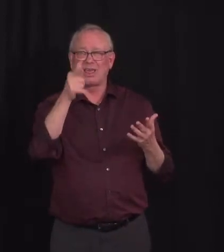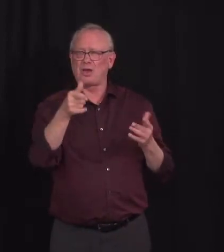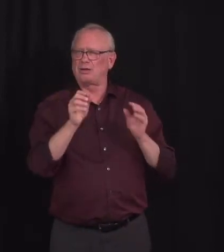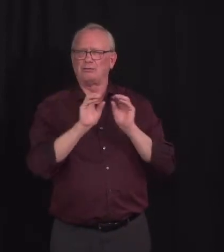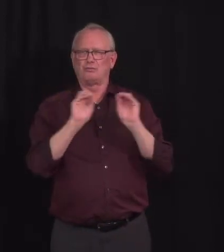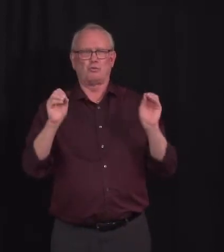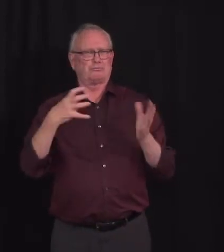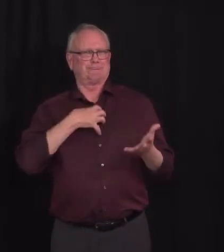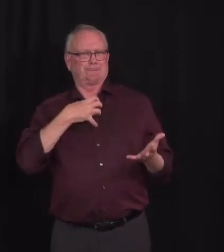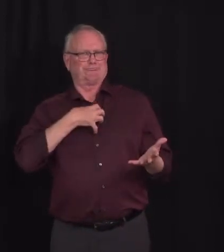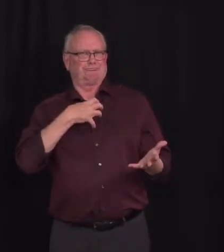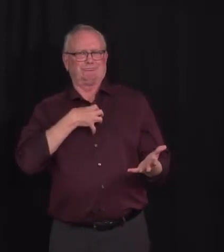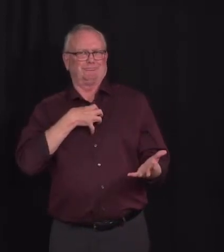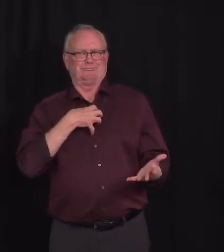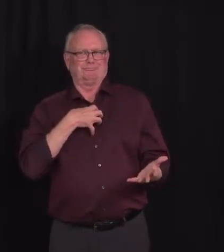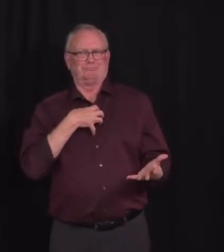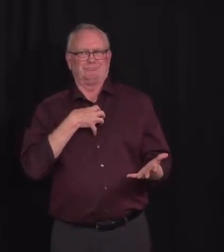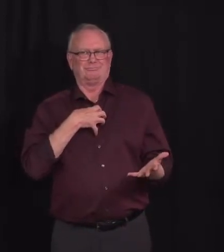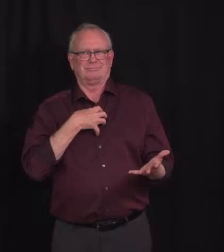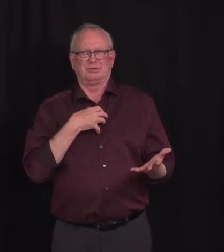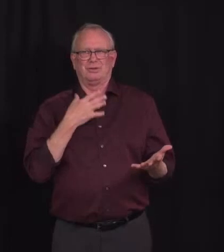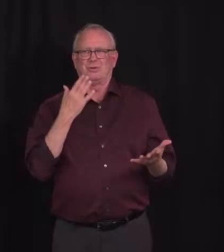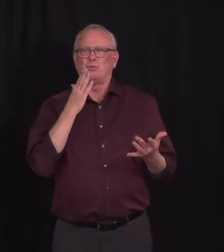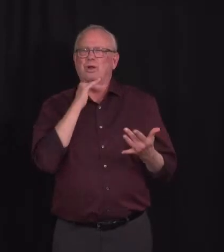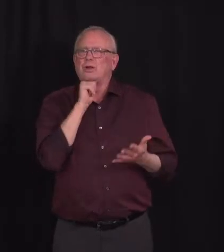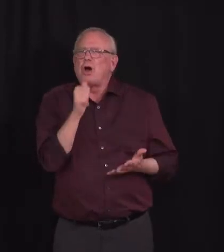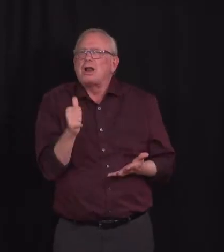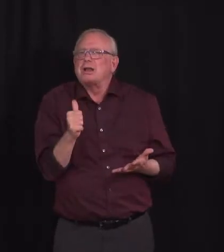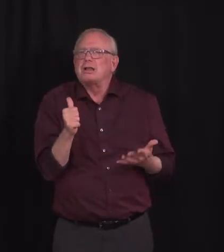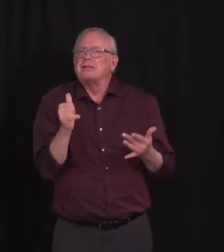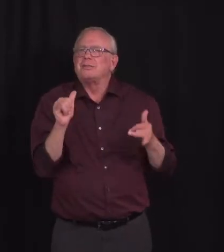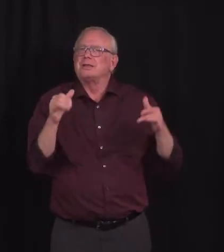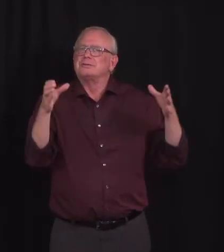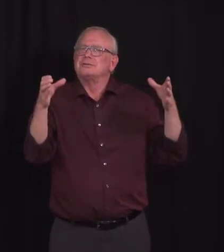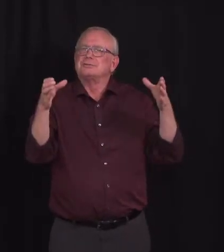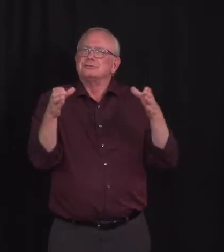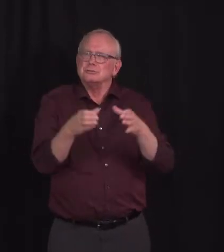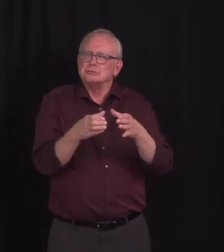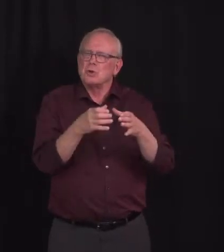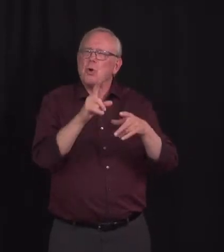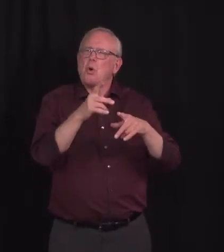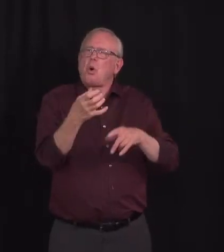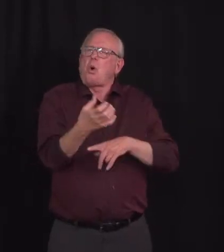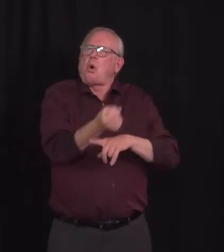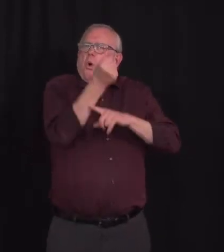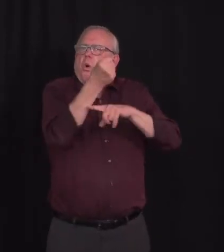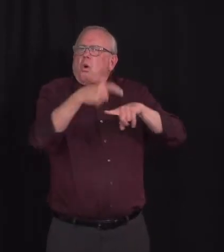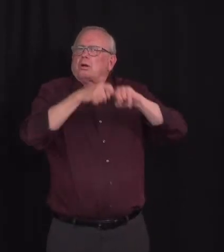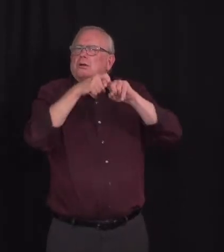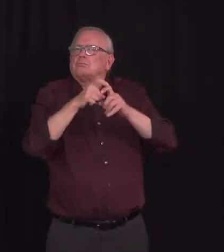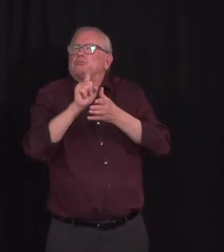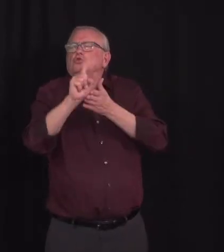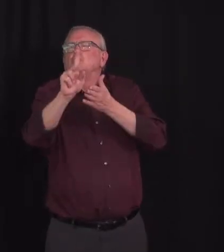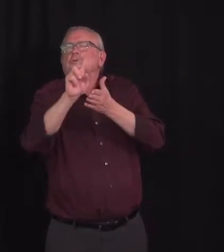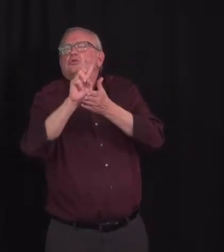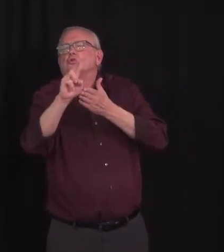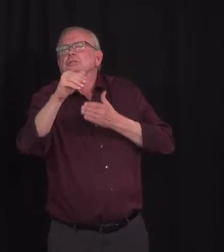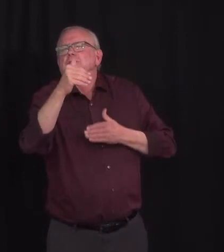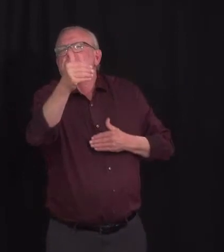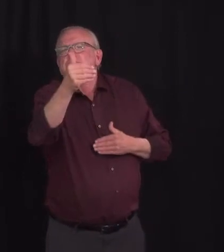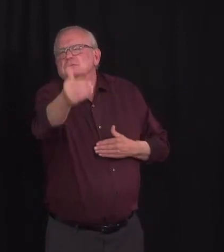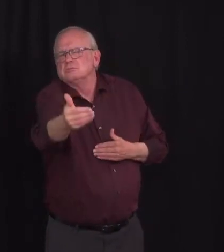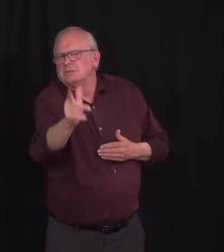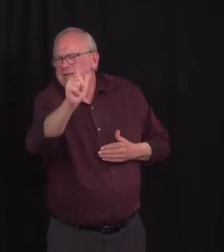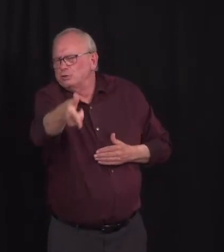just holding off on that dinner until another time, a week, 2, 3 weeks from now?